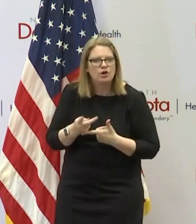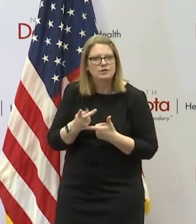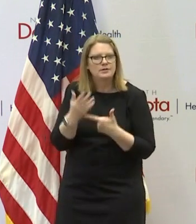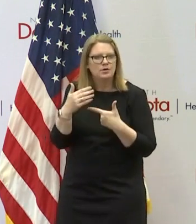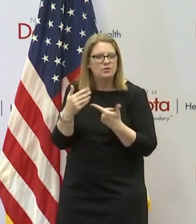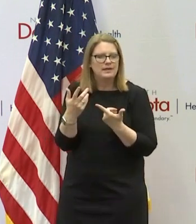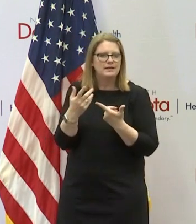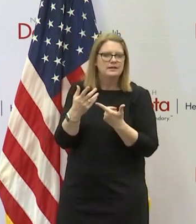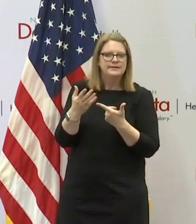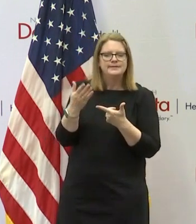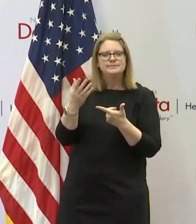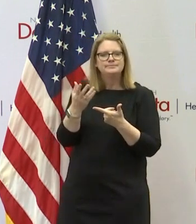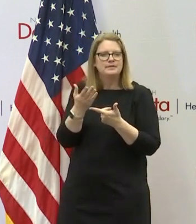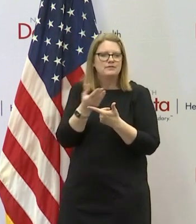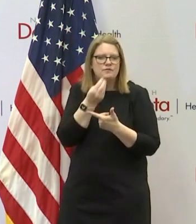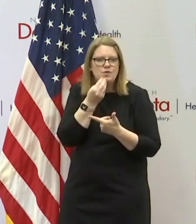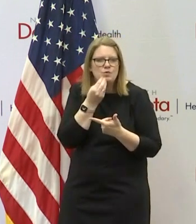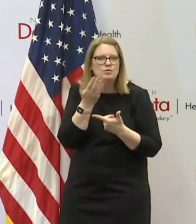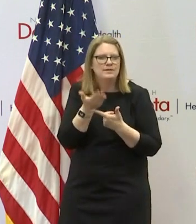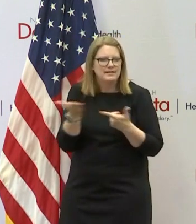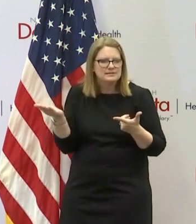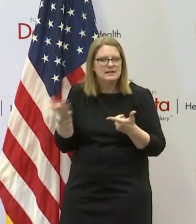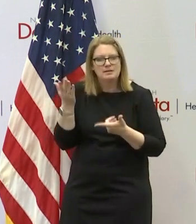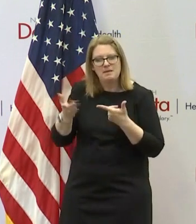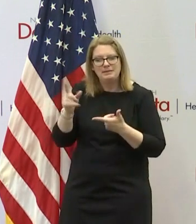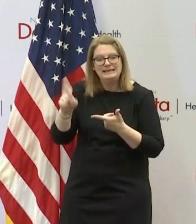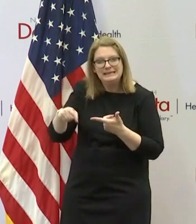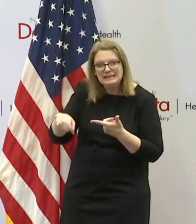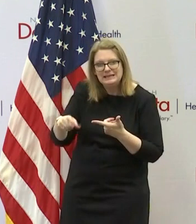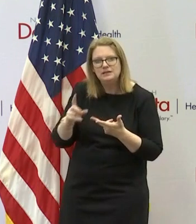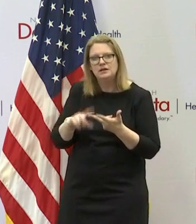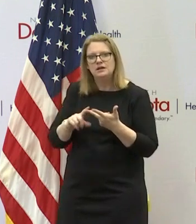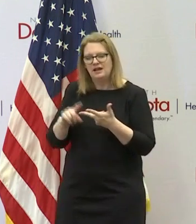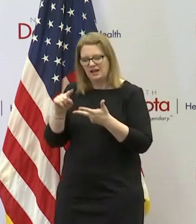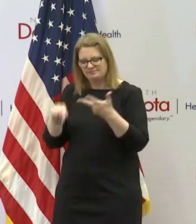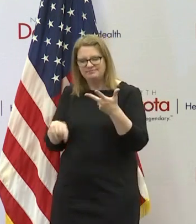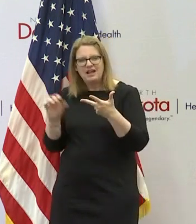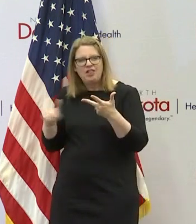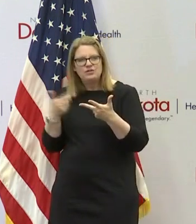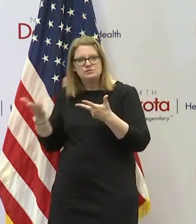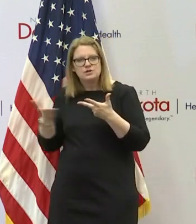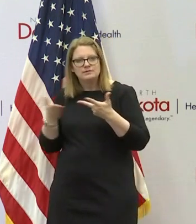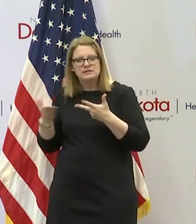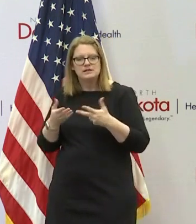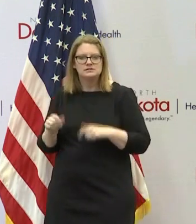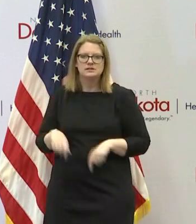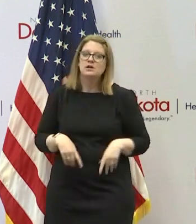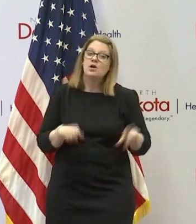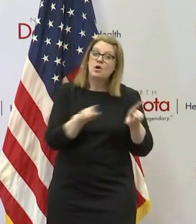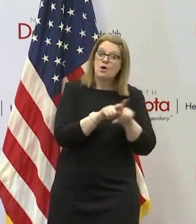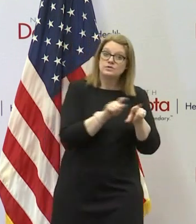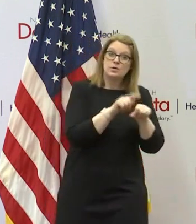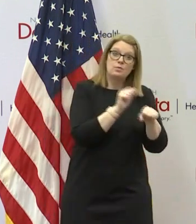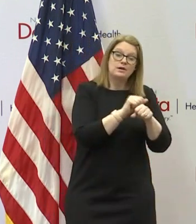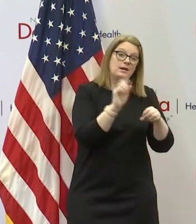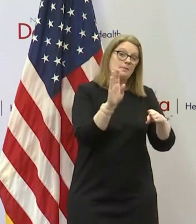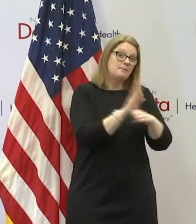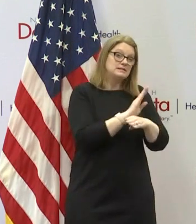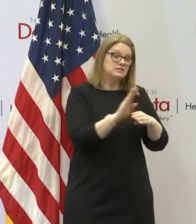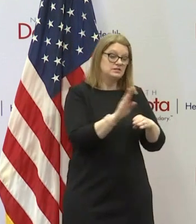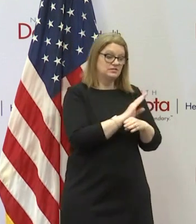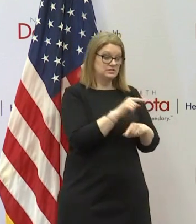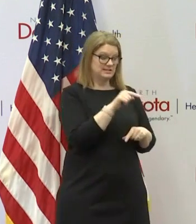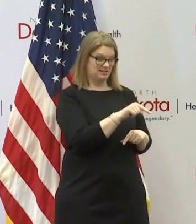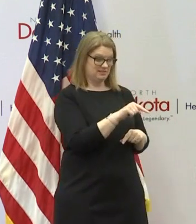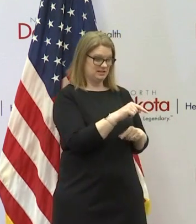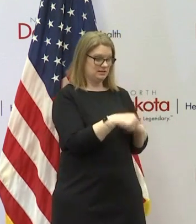these at tomorrow's briefing tomorrow. And then again, working with businesses that have turned out to have multiple COVID